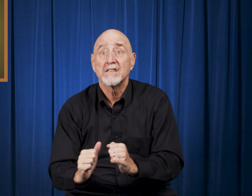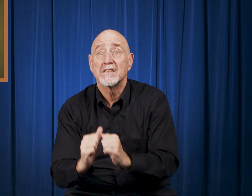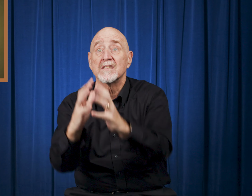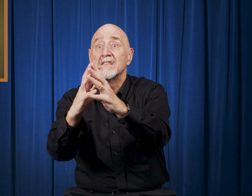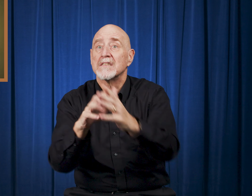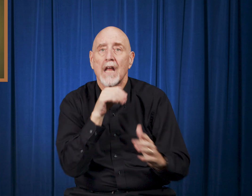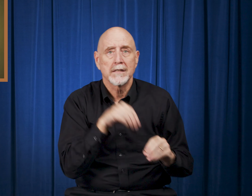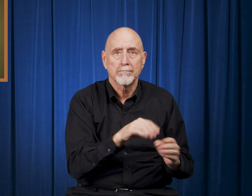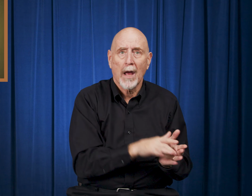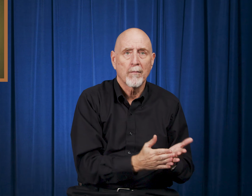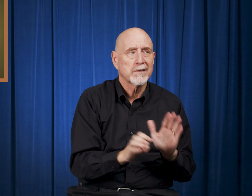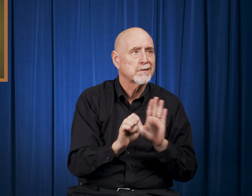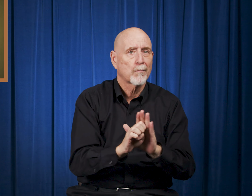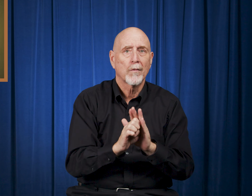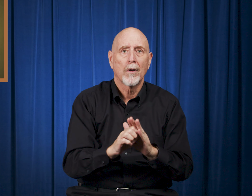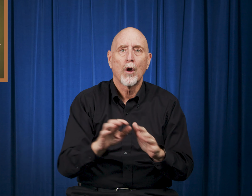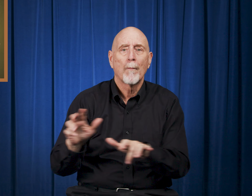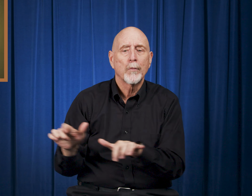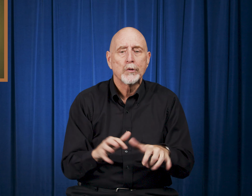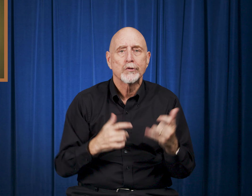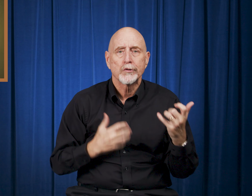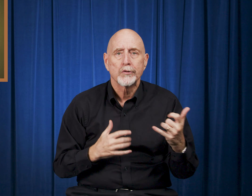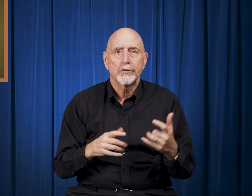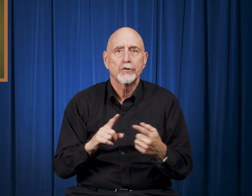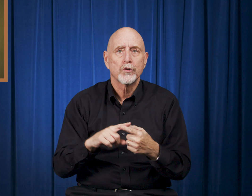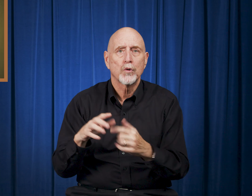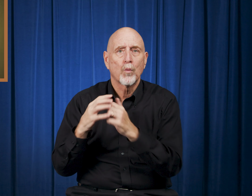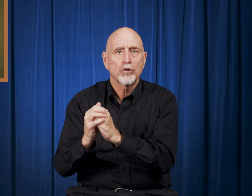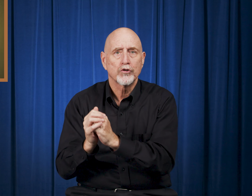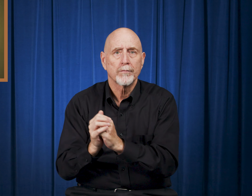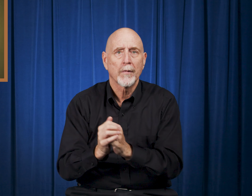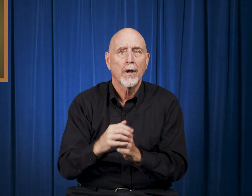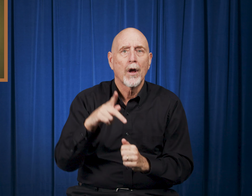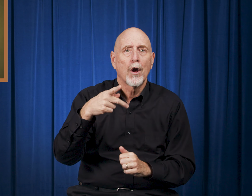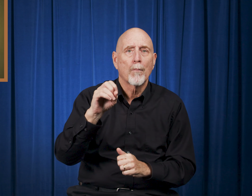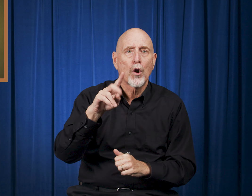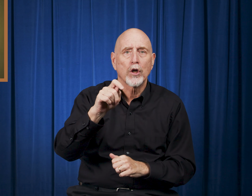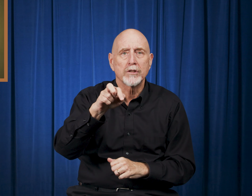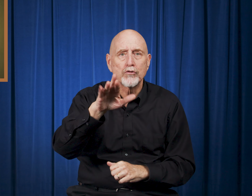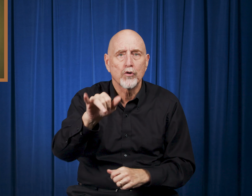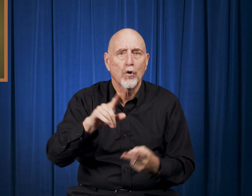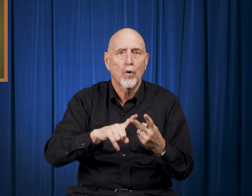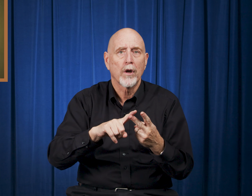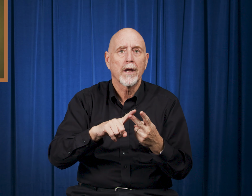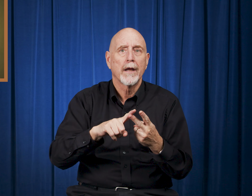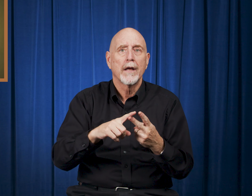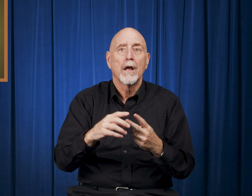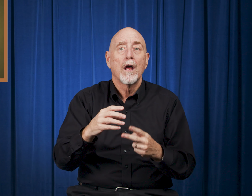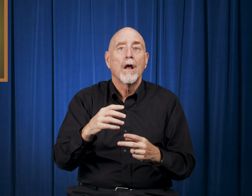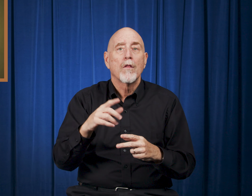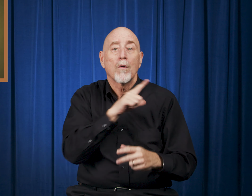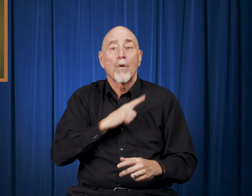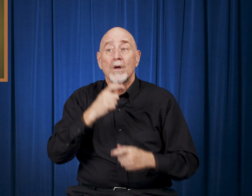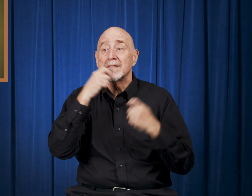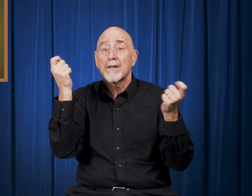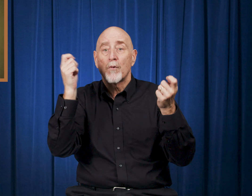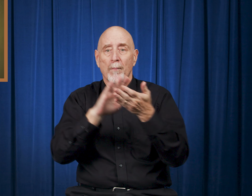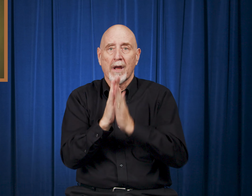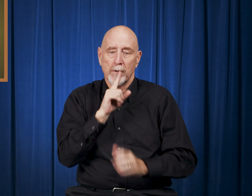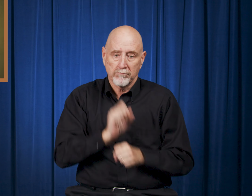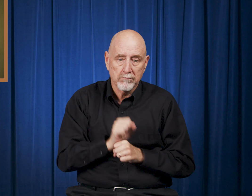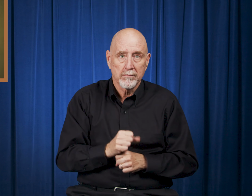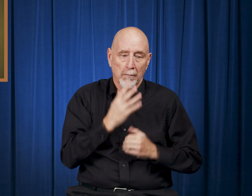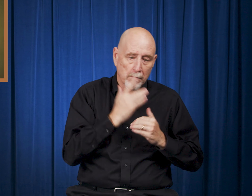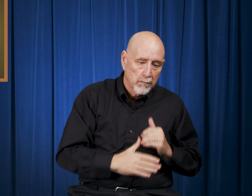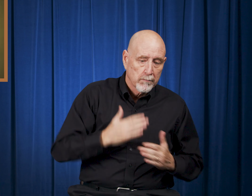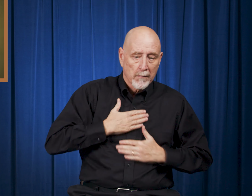musical instruments to worship, doctrines like purgatory and transubstantiation, indulgences, and so forth, and a major